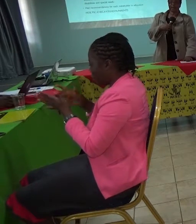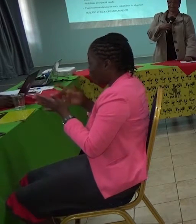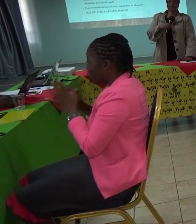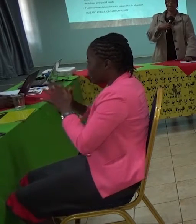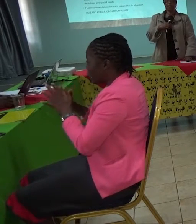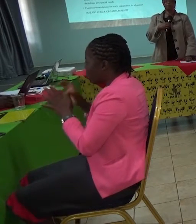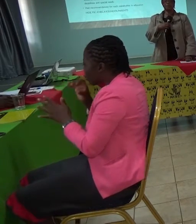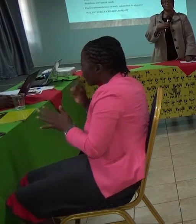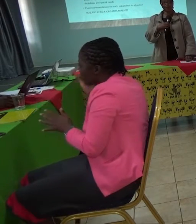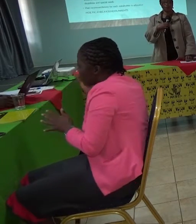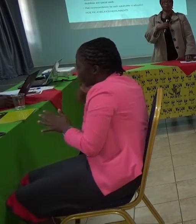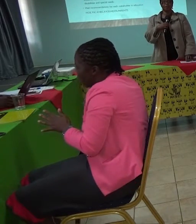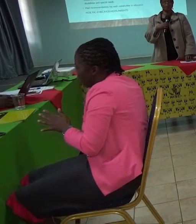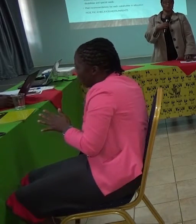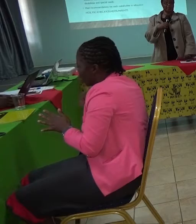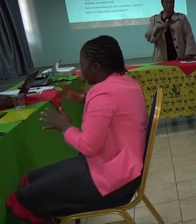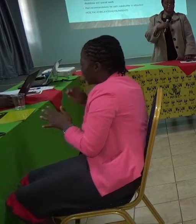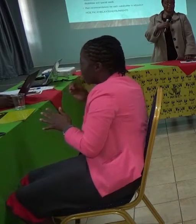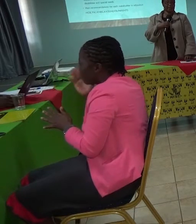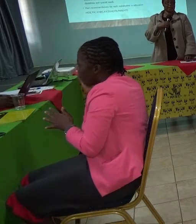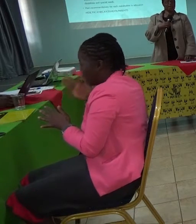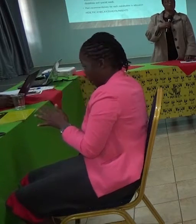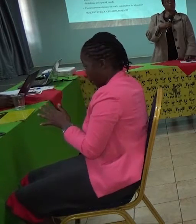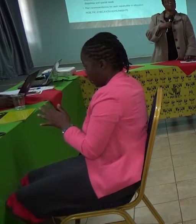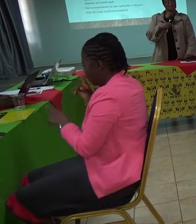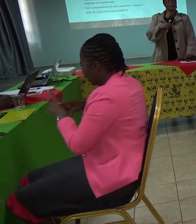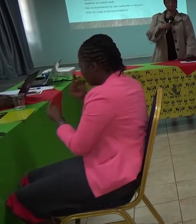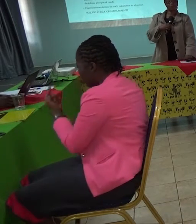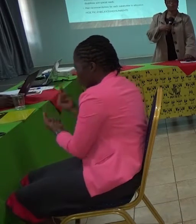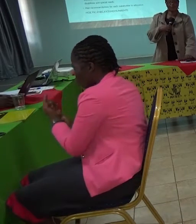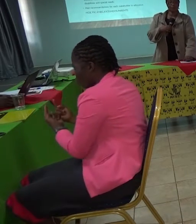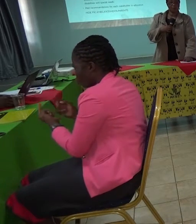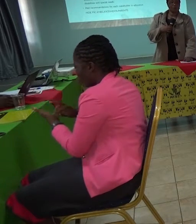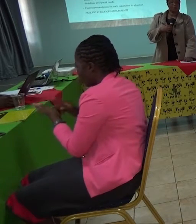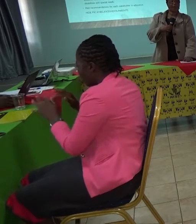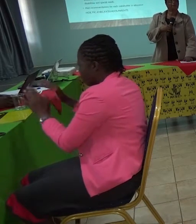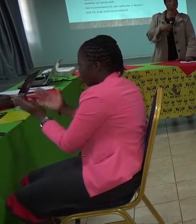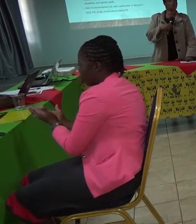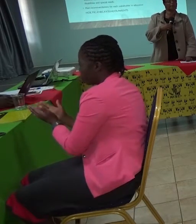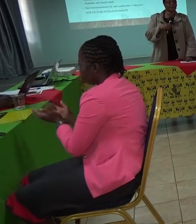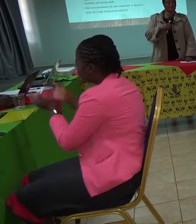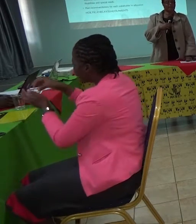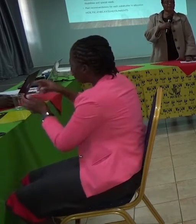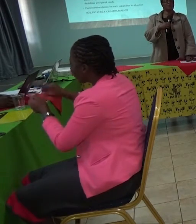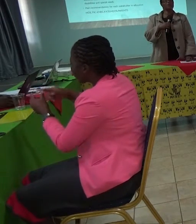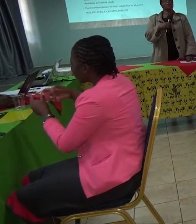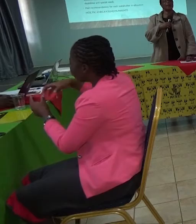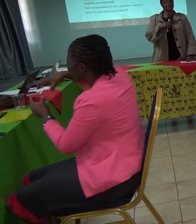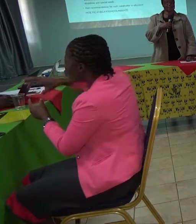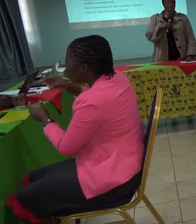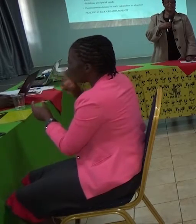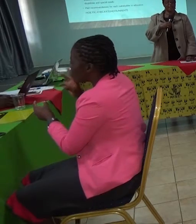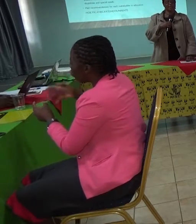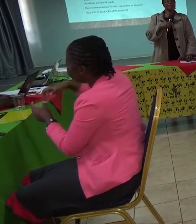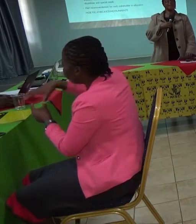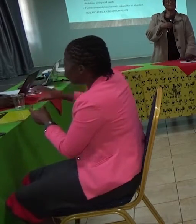water. And they keep putting firewood into it. And the hope that there is food cooking well kept you going. And you never